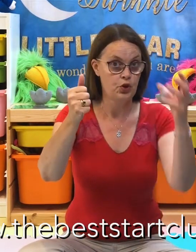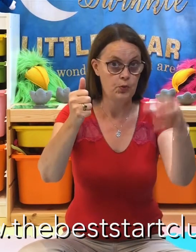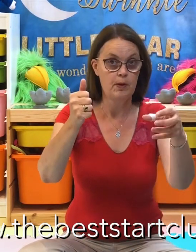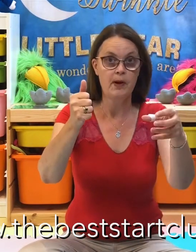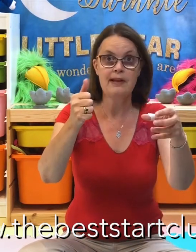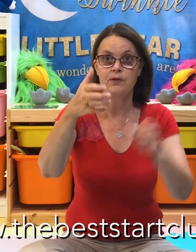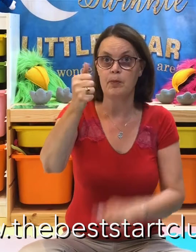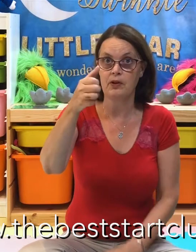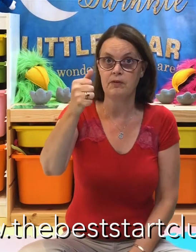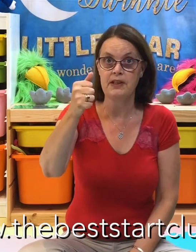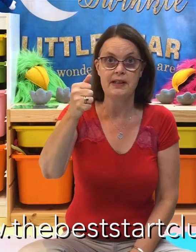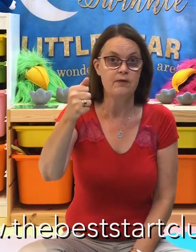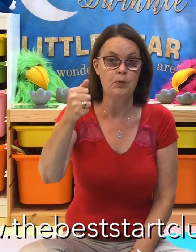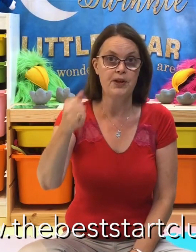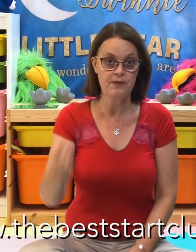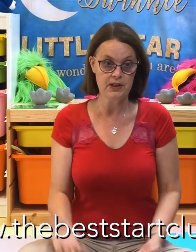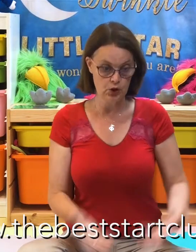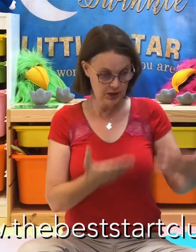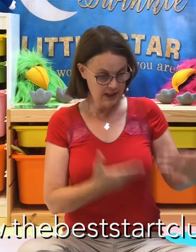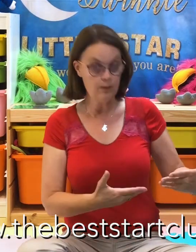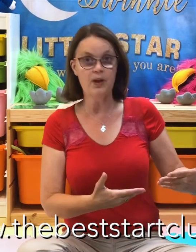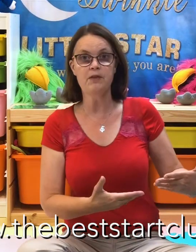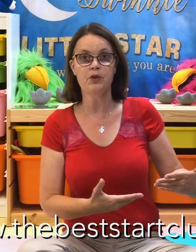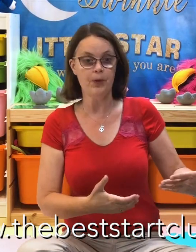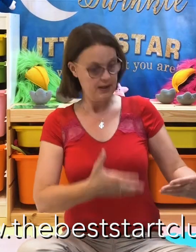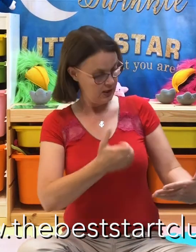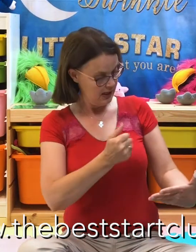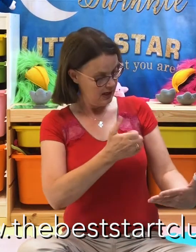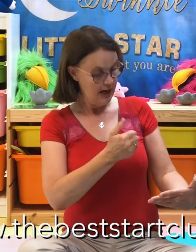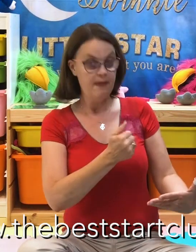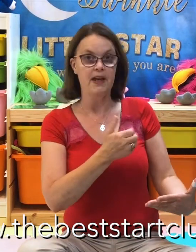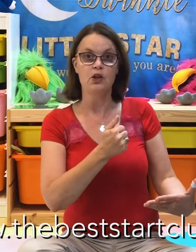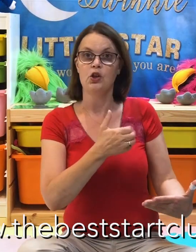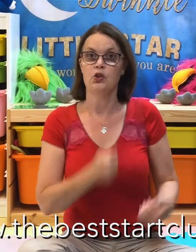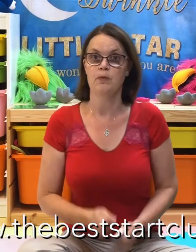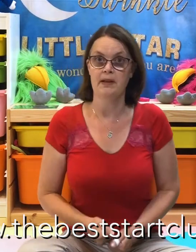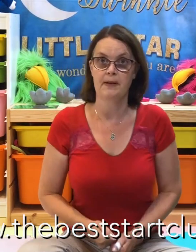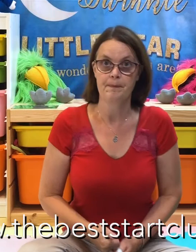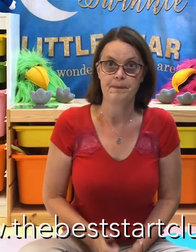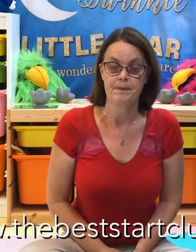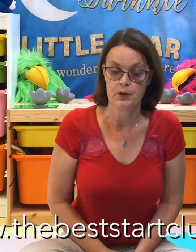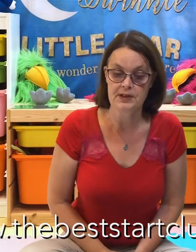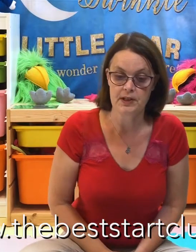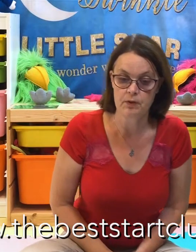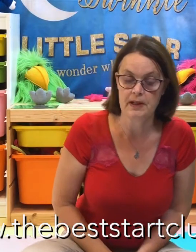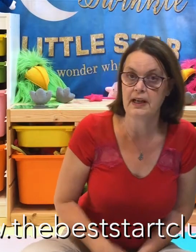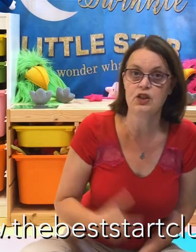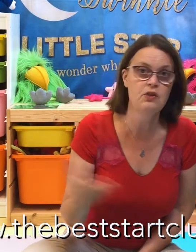them the bottle if you're bottle feeding. If you're breastfeeding, just get them ready for the breast and then do the milk. Do the sign for milk and do the sign